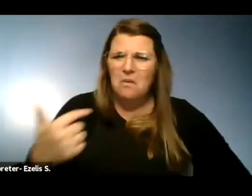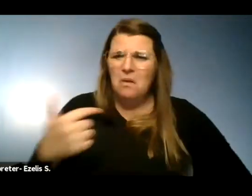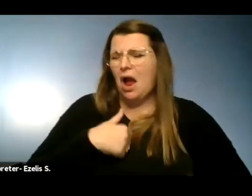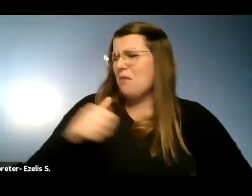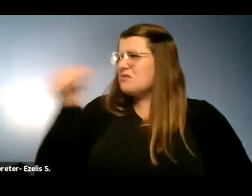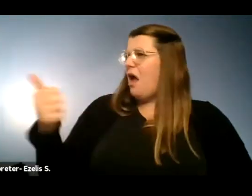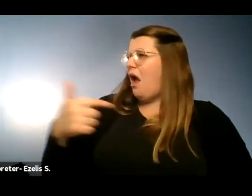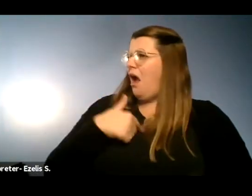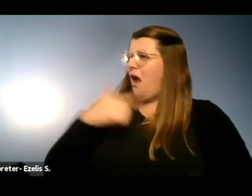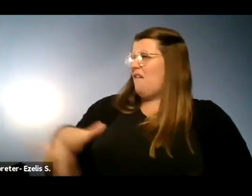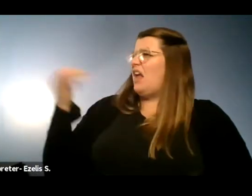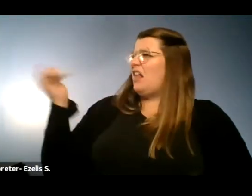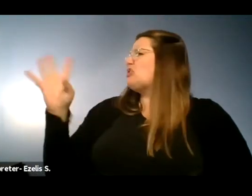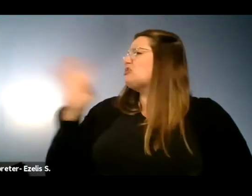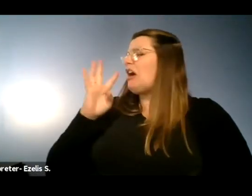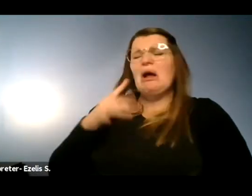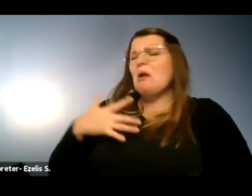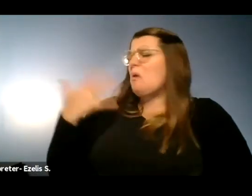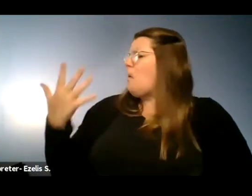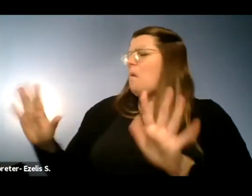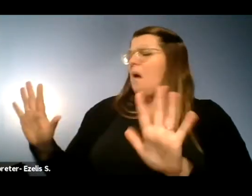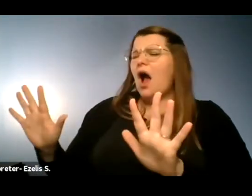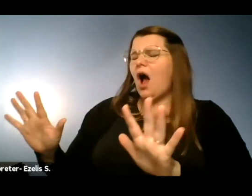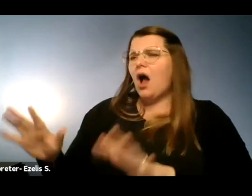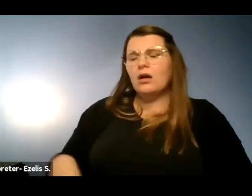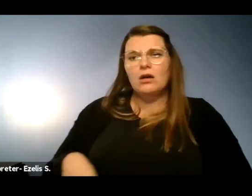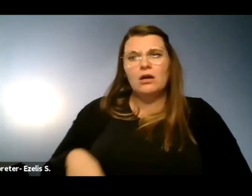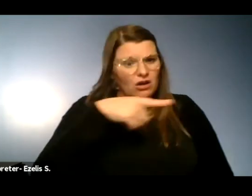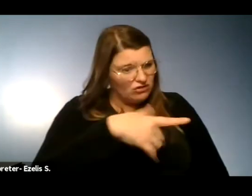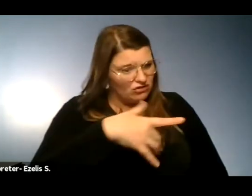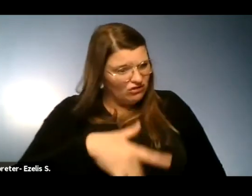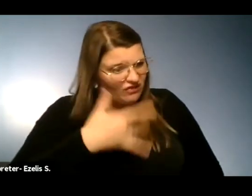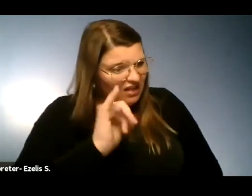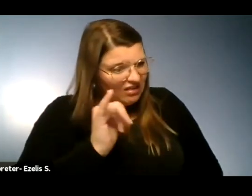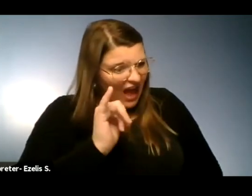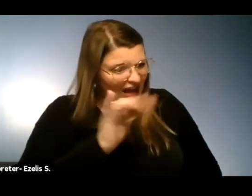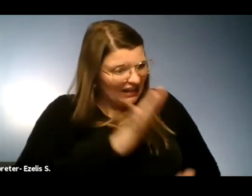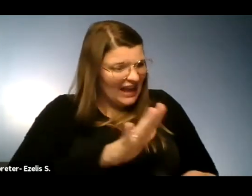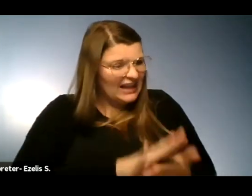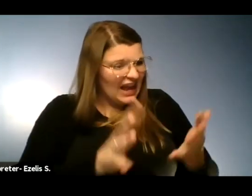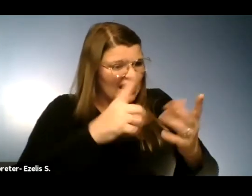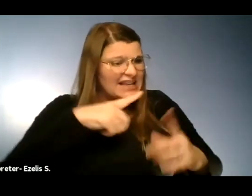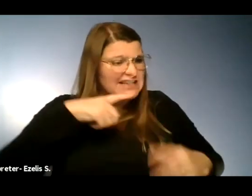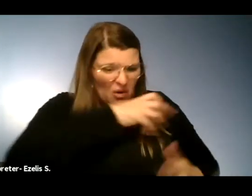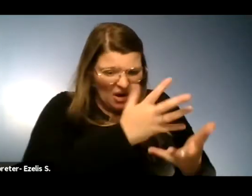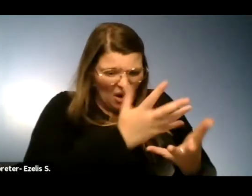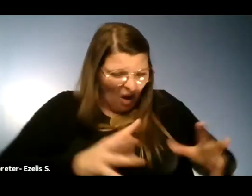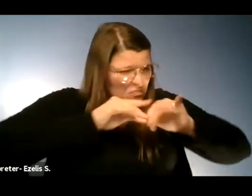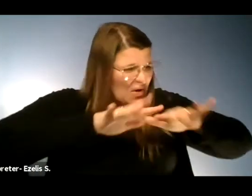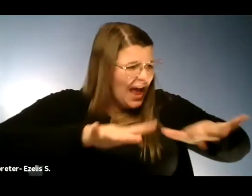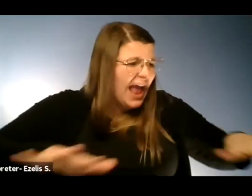I don't feel like talking. Well, do you feel like picking up cereal? Because it's all over the floor.